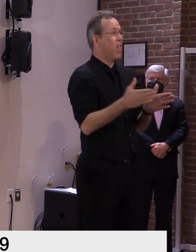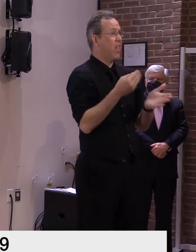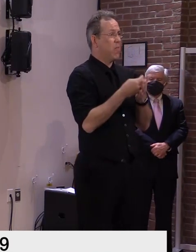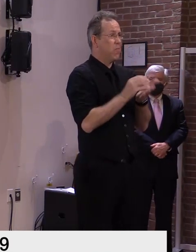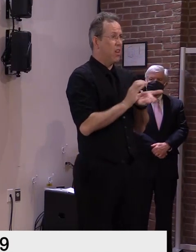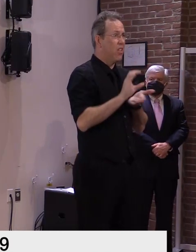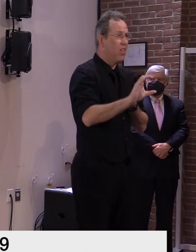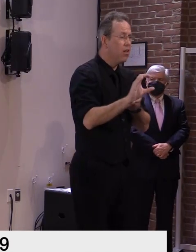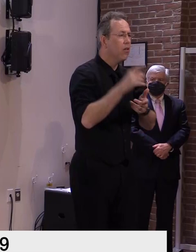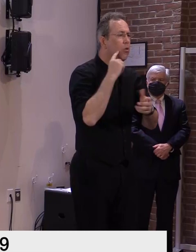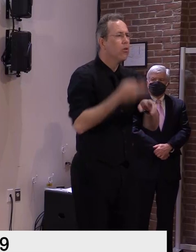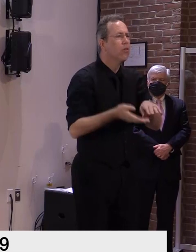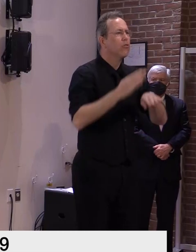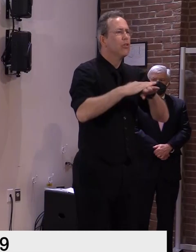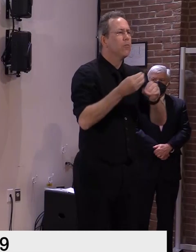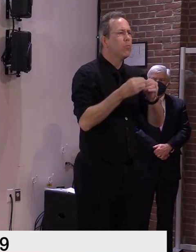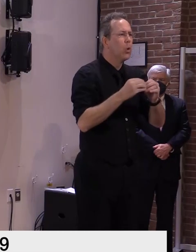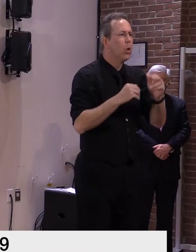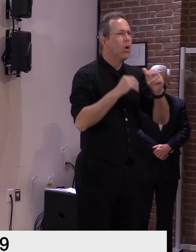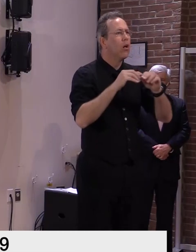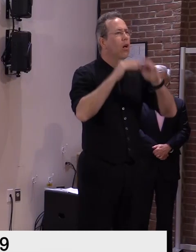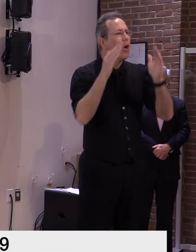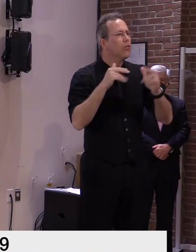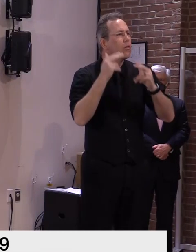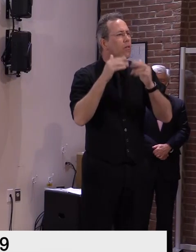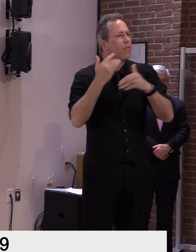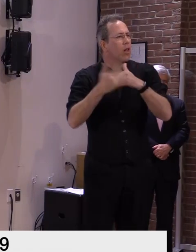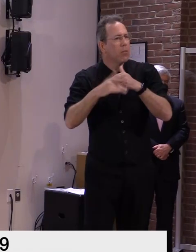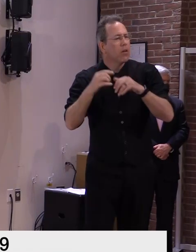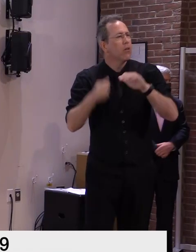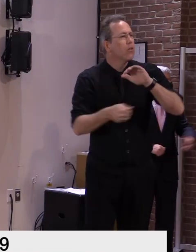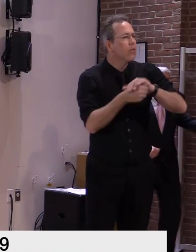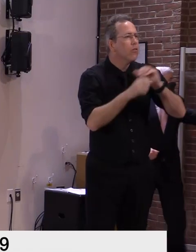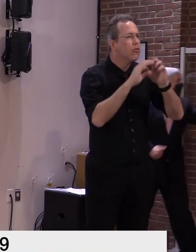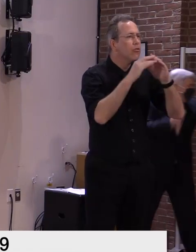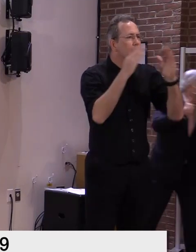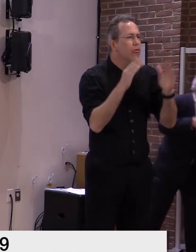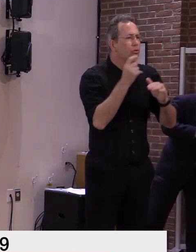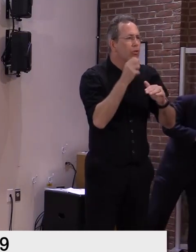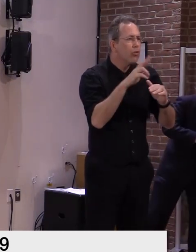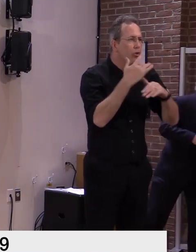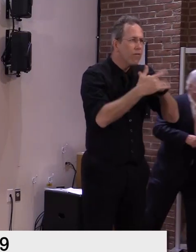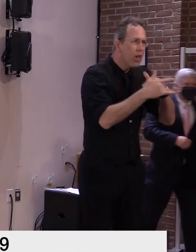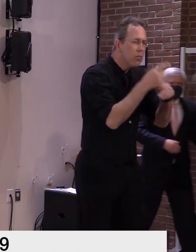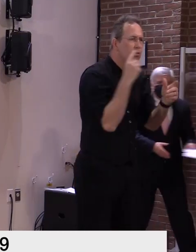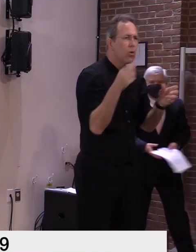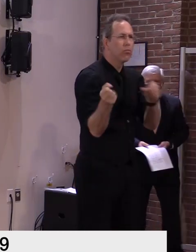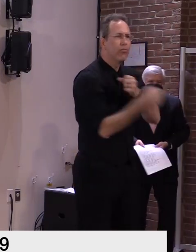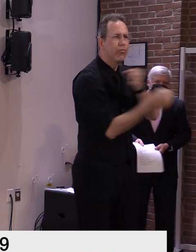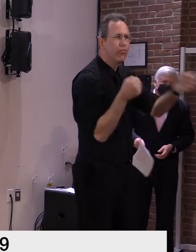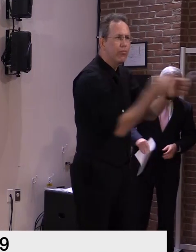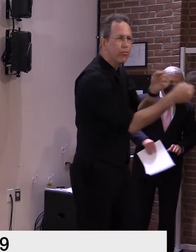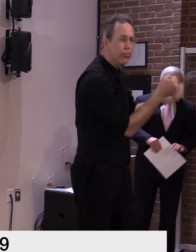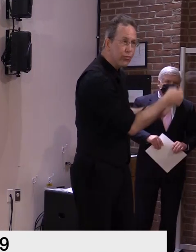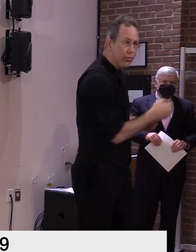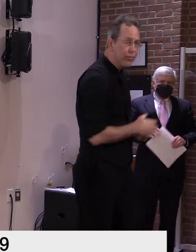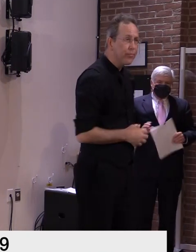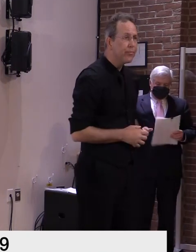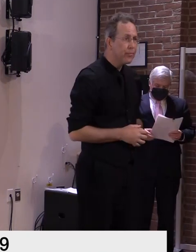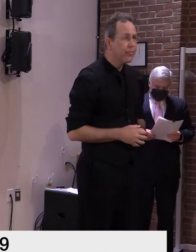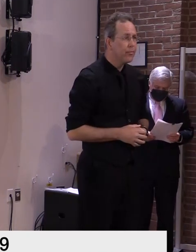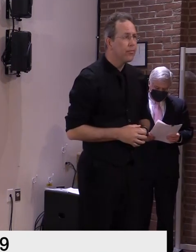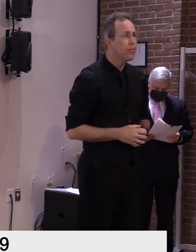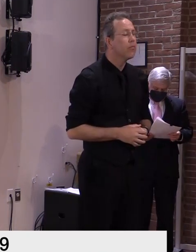capacity and construct permanent housing for those in need. It also builds more than